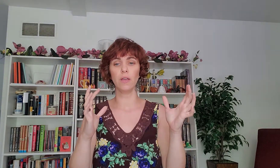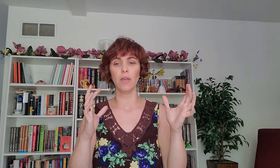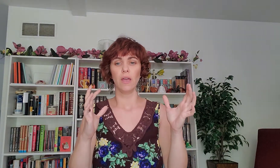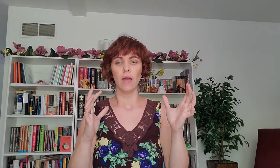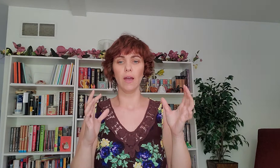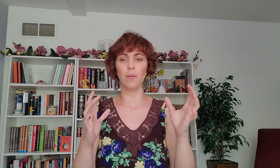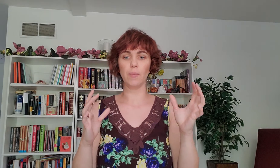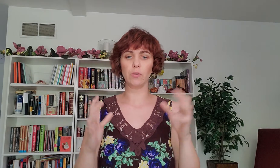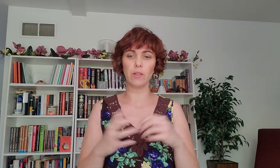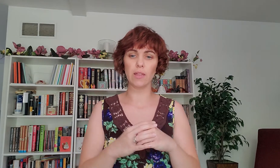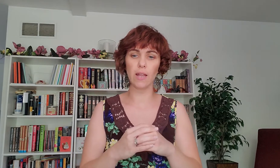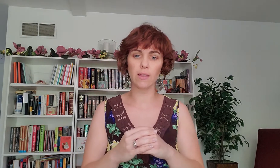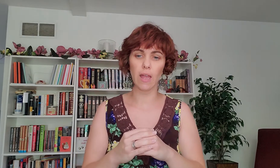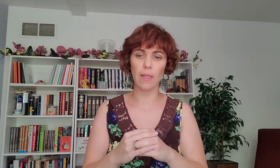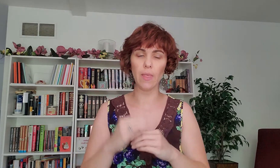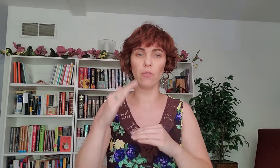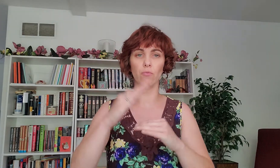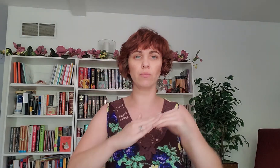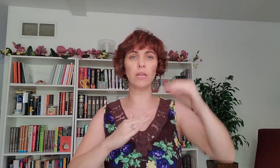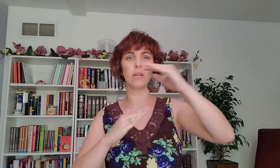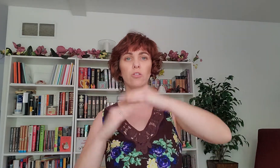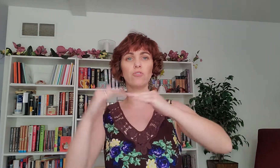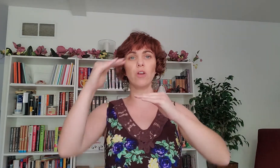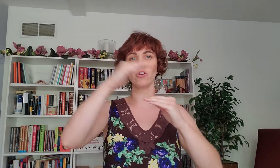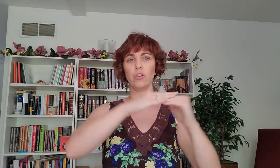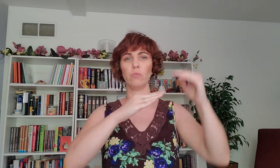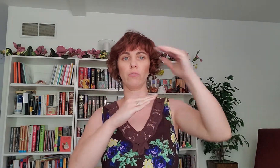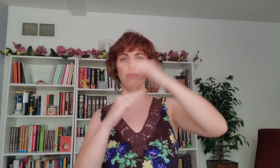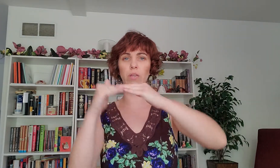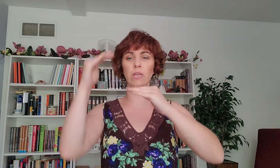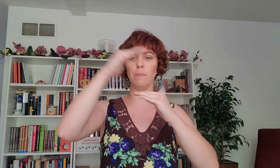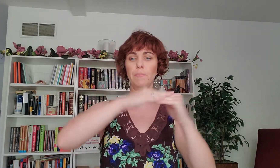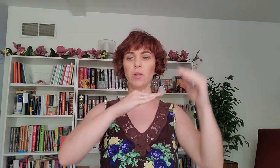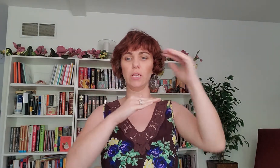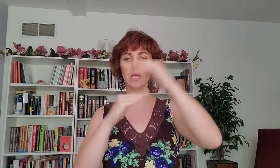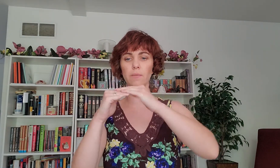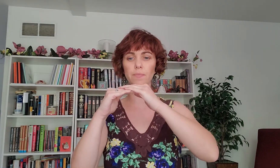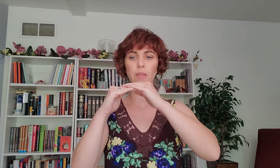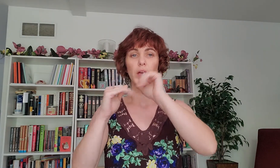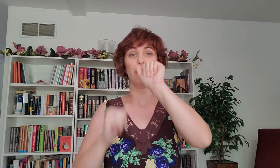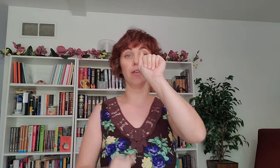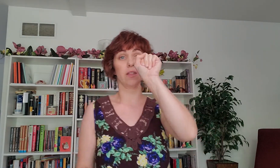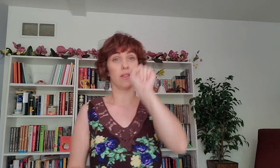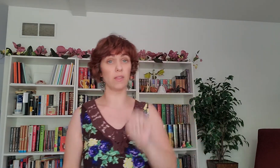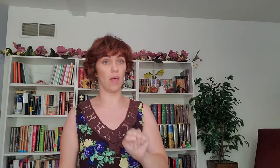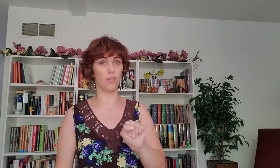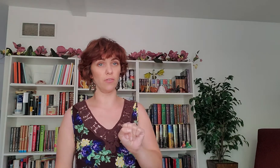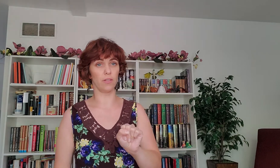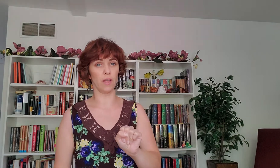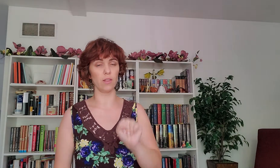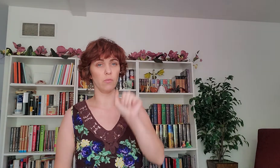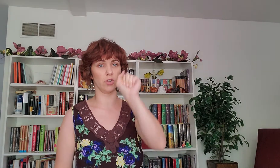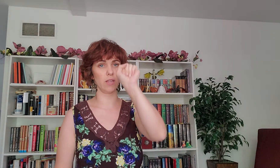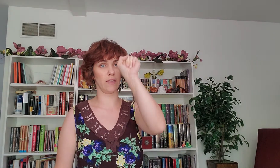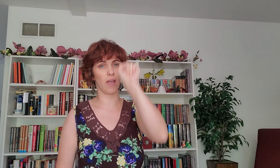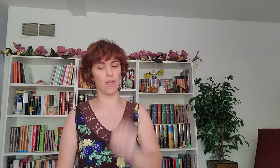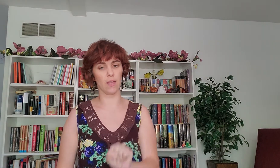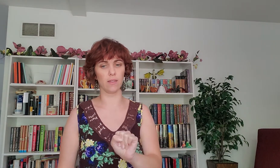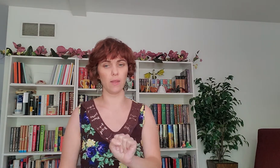between the states, and then reconstruction. We're rebuilding the southern states. So we just take that S and bring